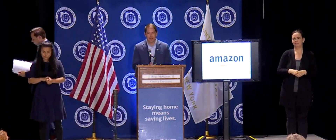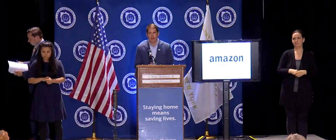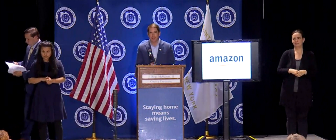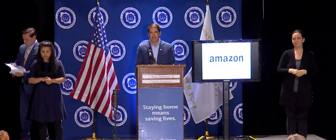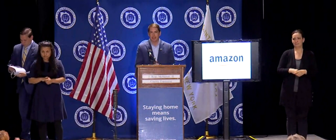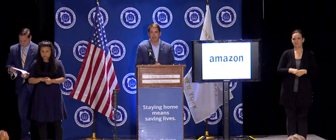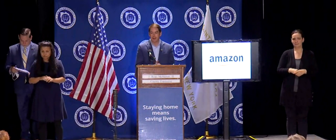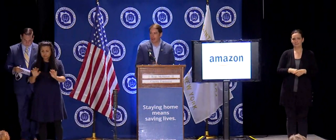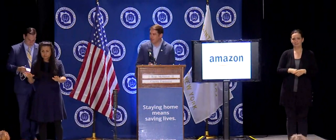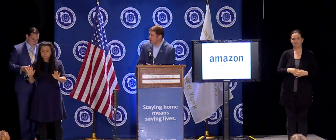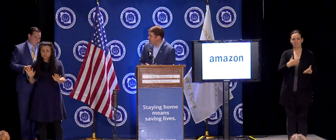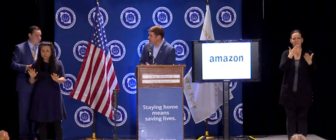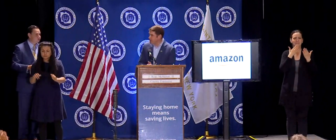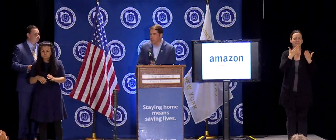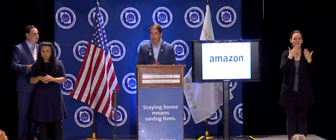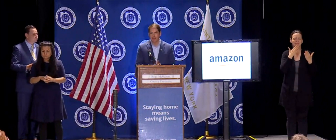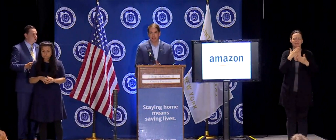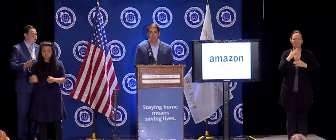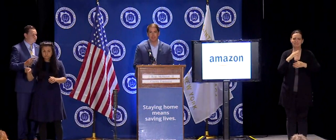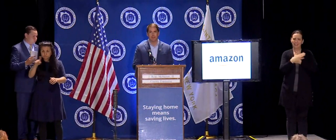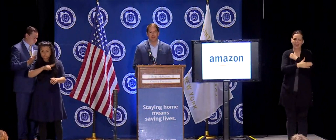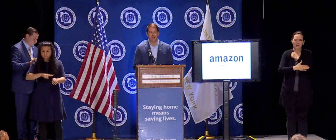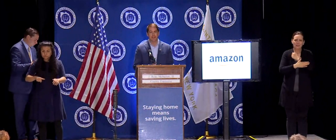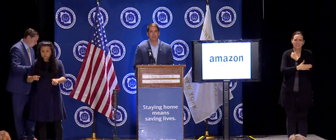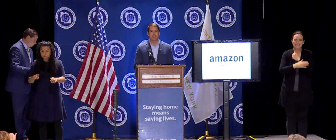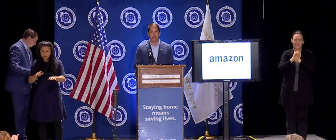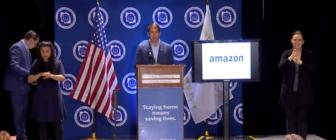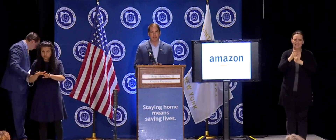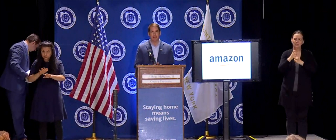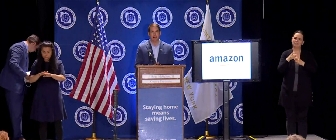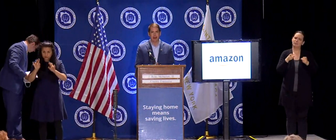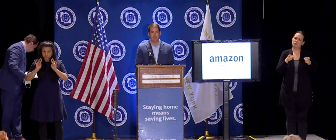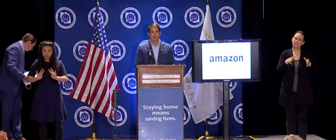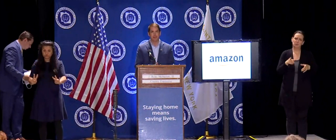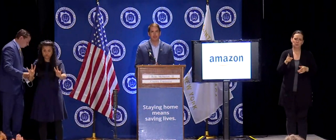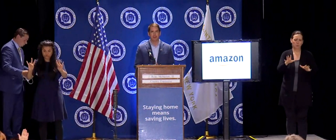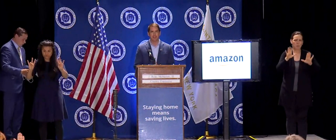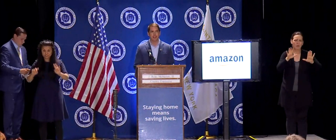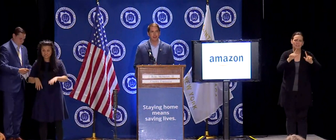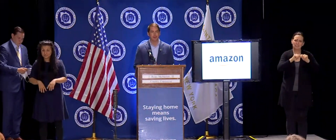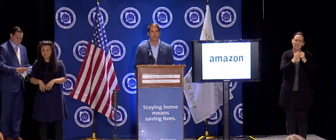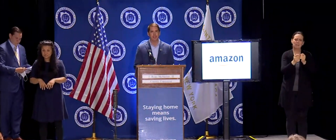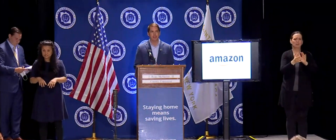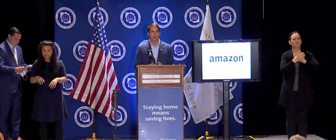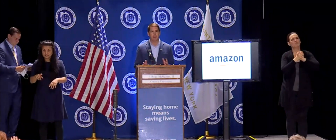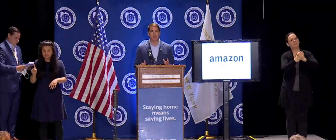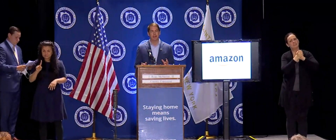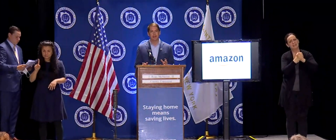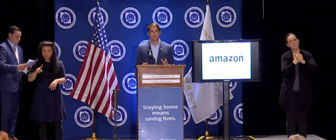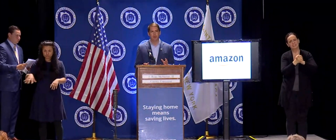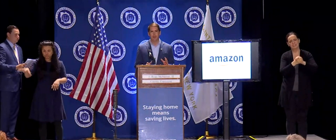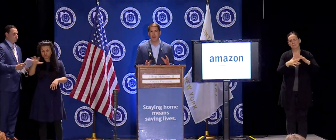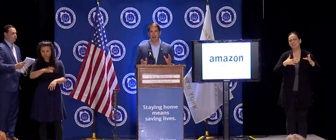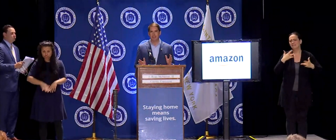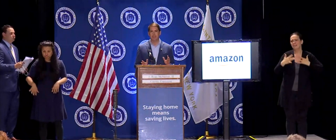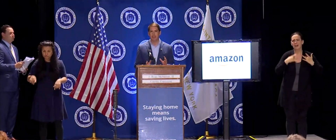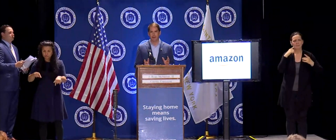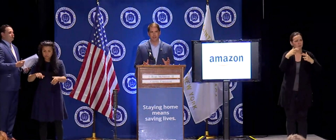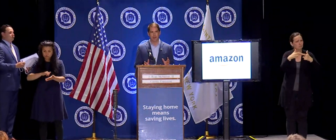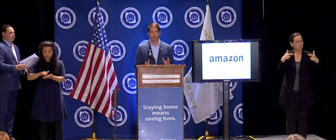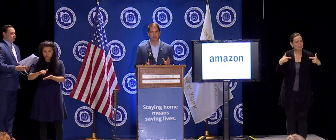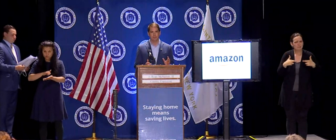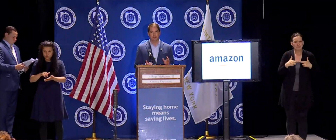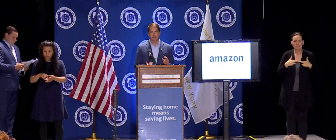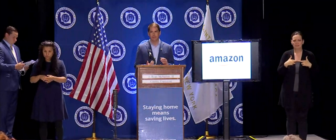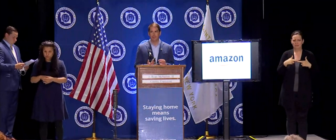Thank you, County Executive. Congratulations to you and your team. This is a significant accomplishment for the entire region. Think about it. Over the past year